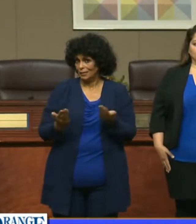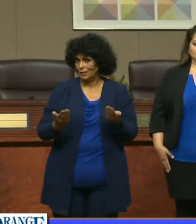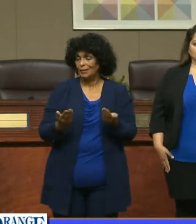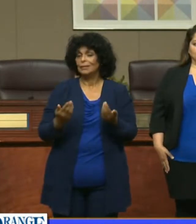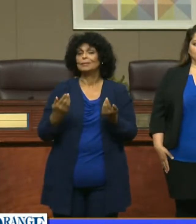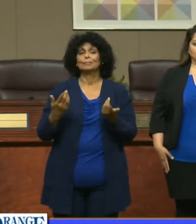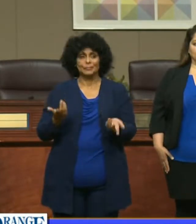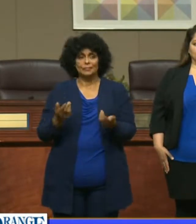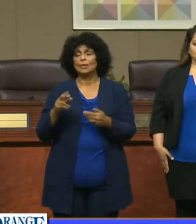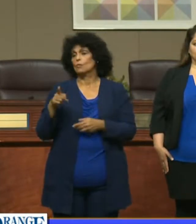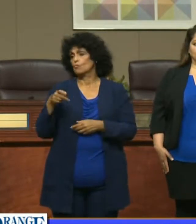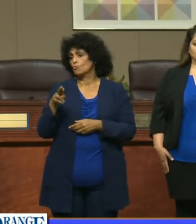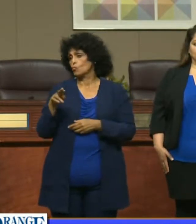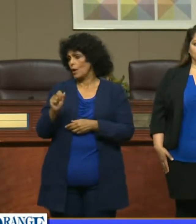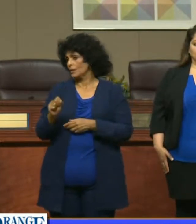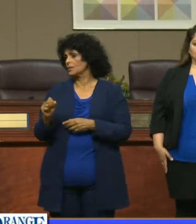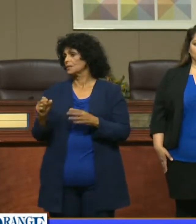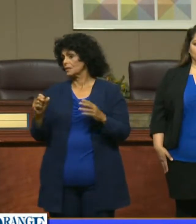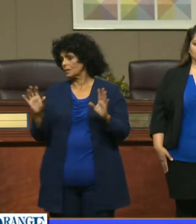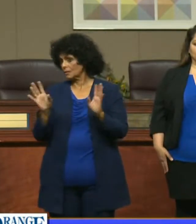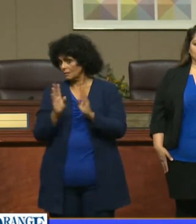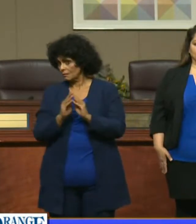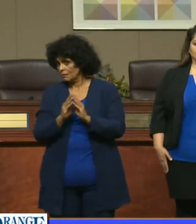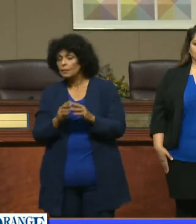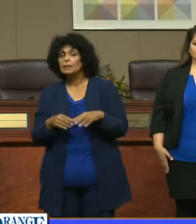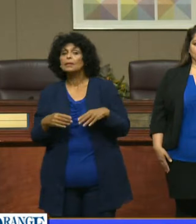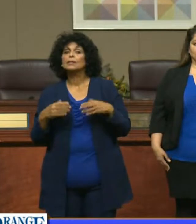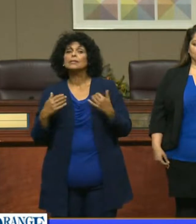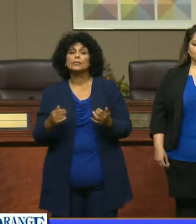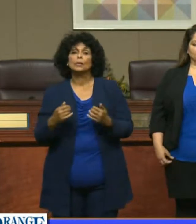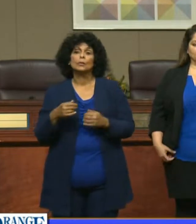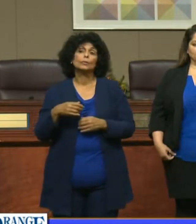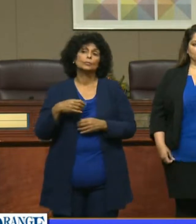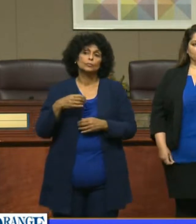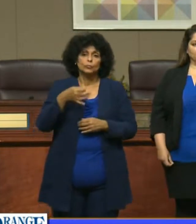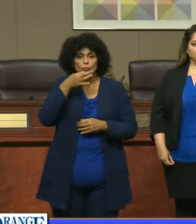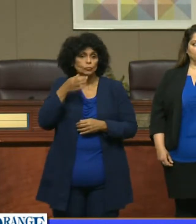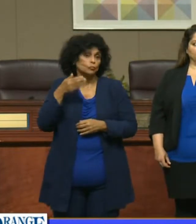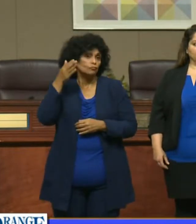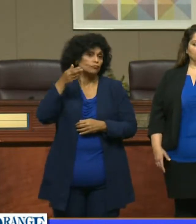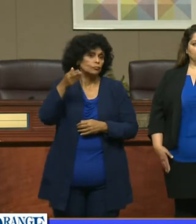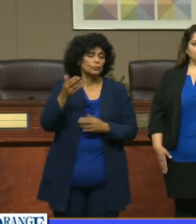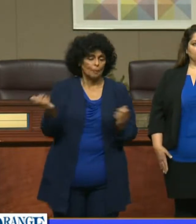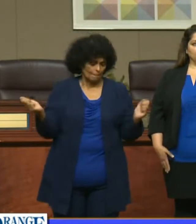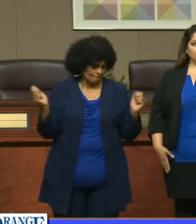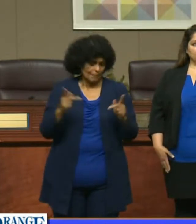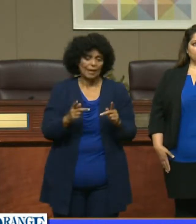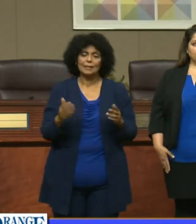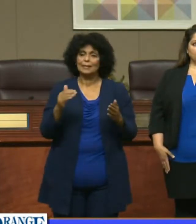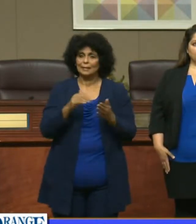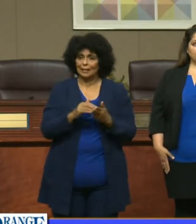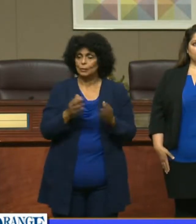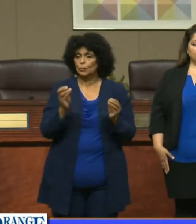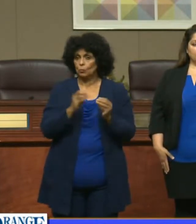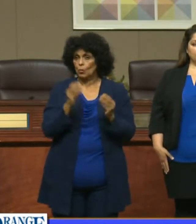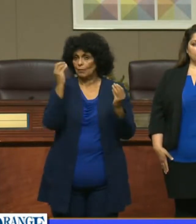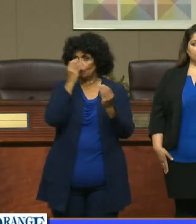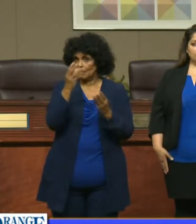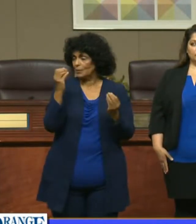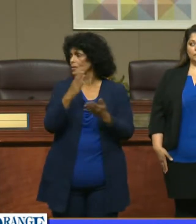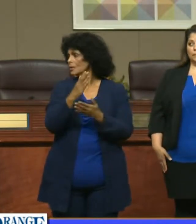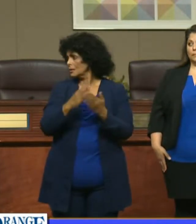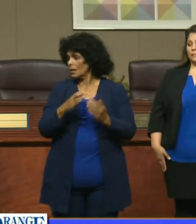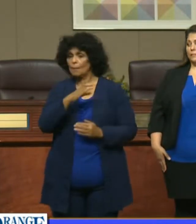press event. We'll come back to you in the very near future with an update. Again, if we do have a couple of our commissioners